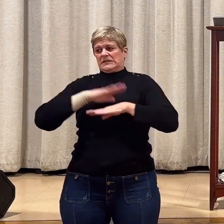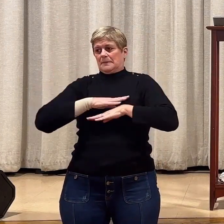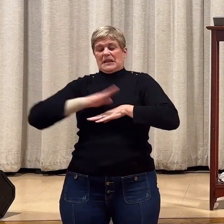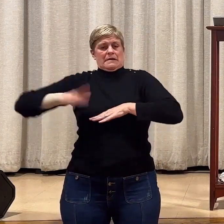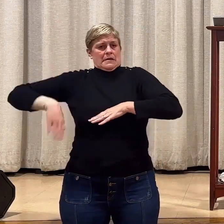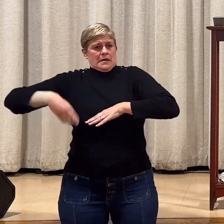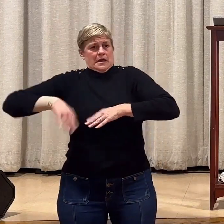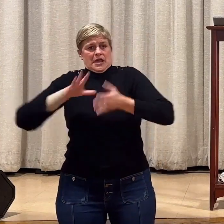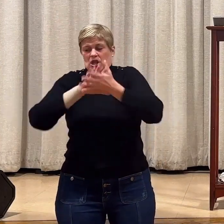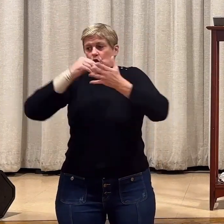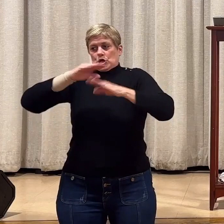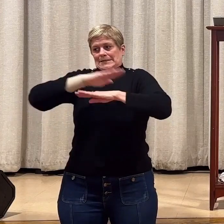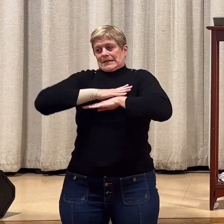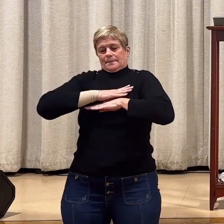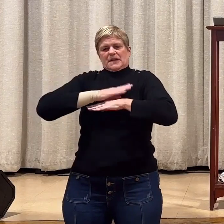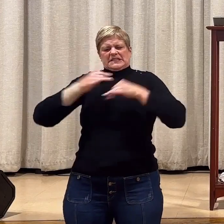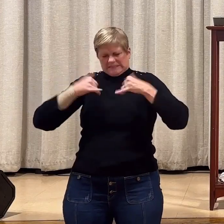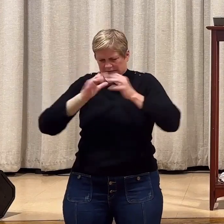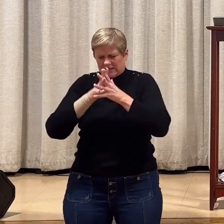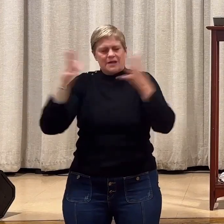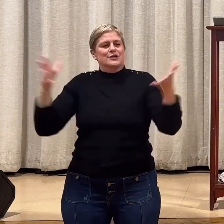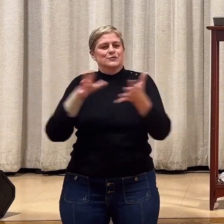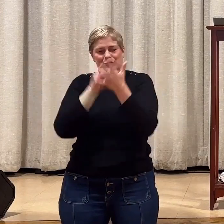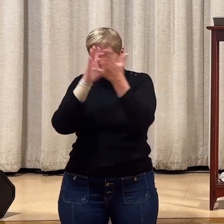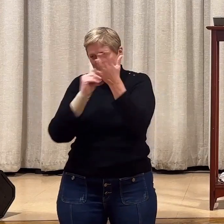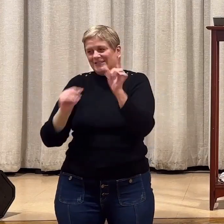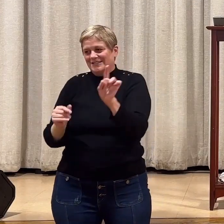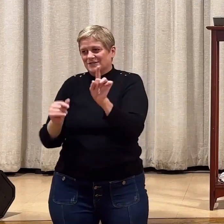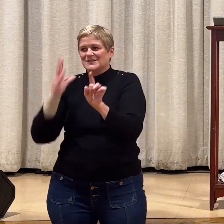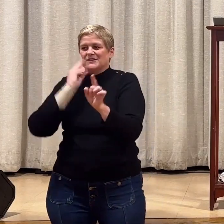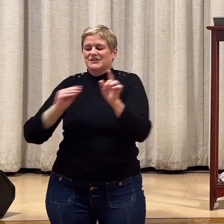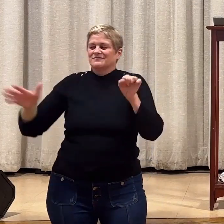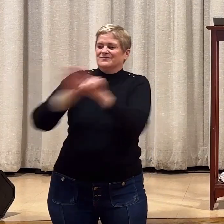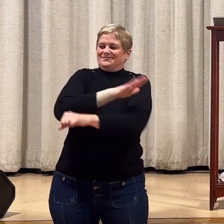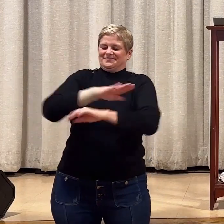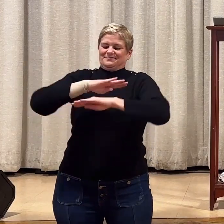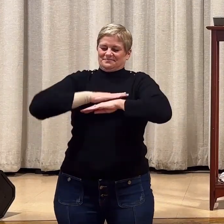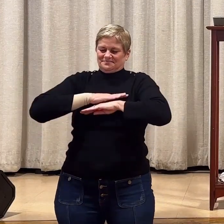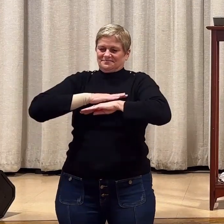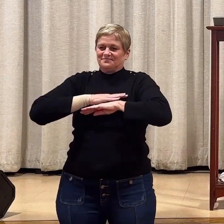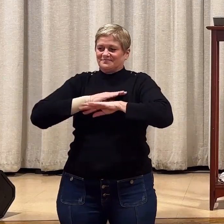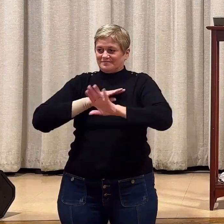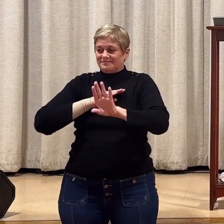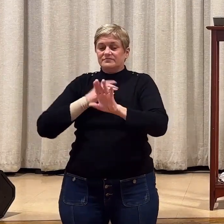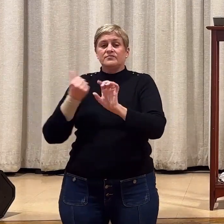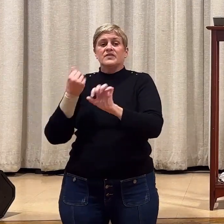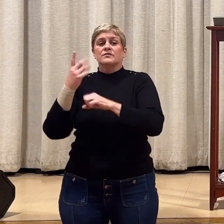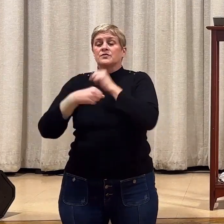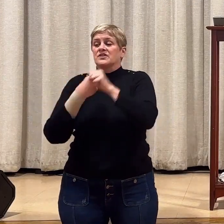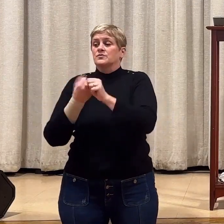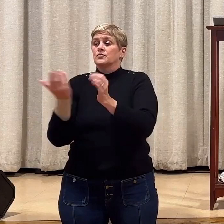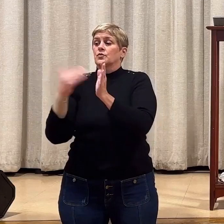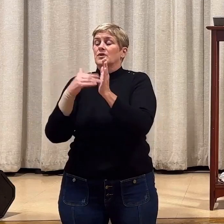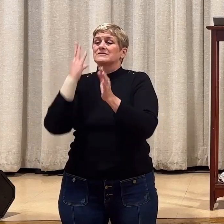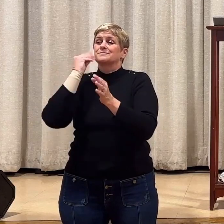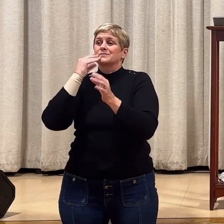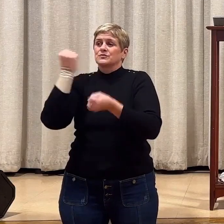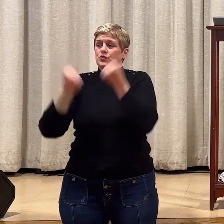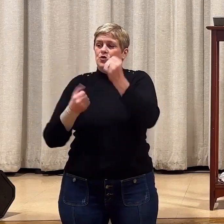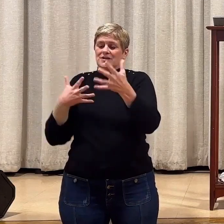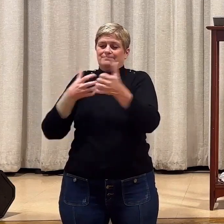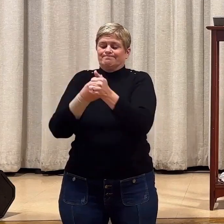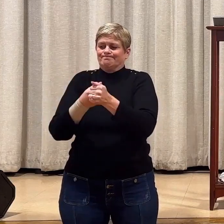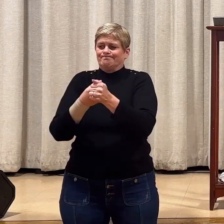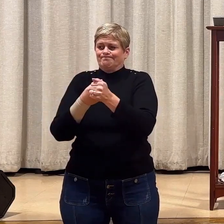That's why it's like I'm preaching on this, but I still got a lot to do. But, you know, a couple years ago, I was in a car accident, and I hurt my lower